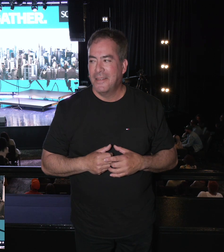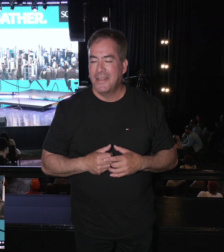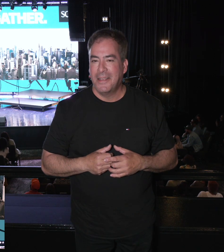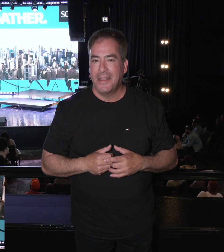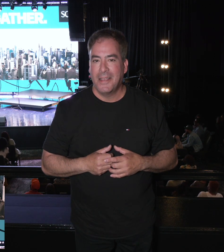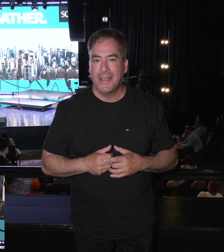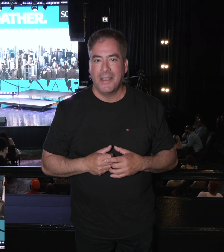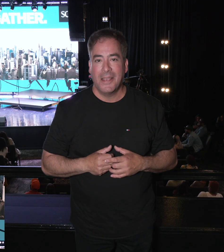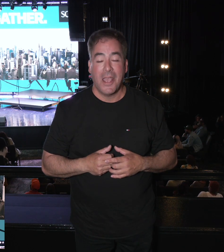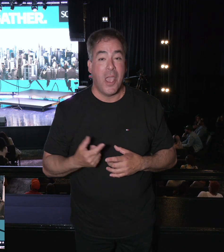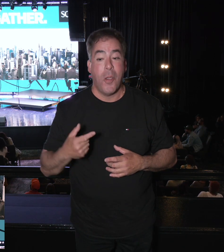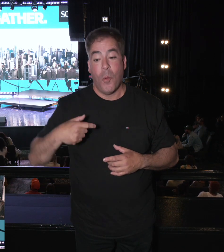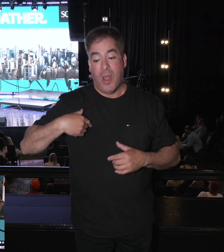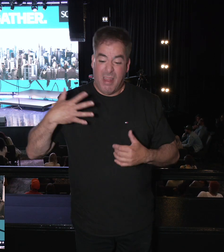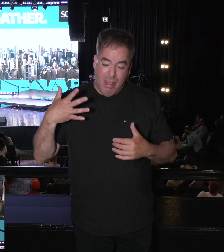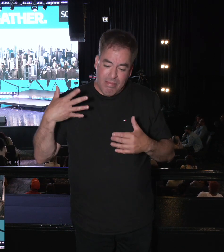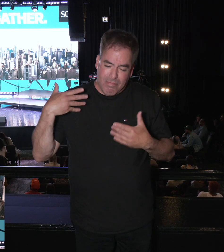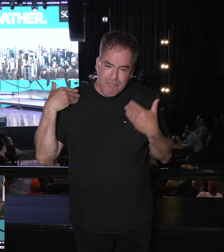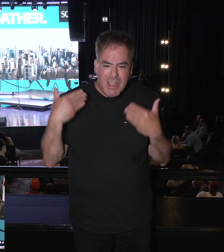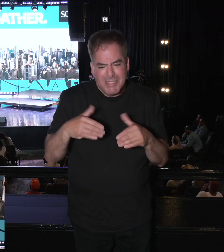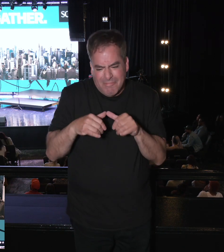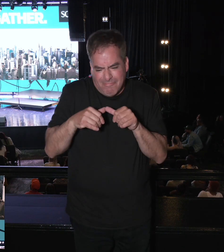Let's stay together.